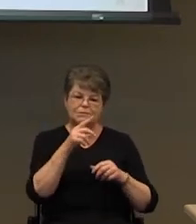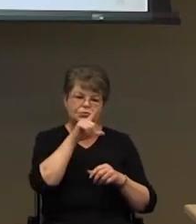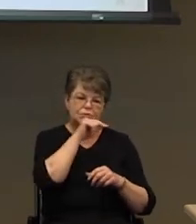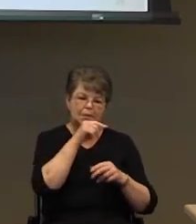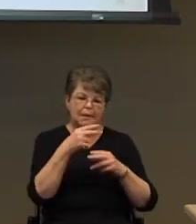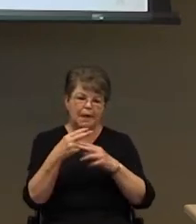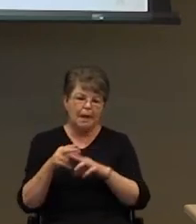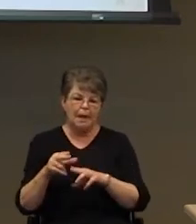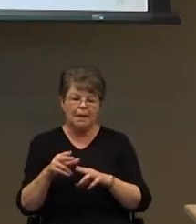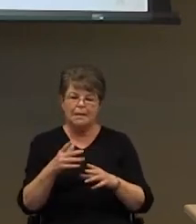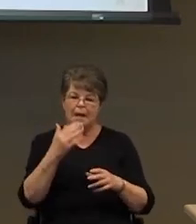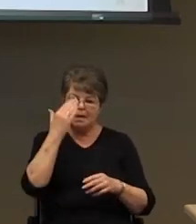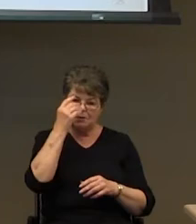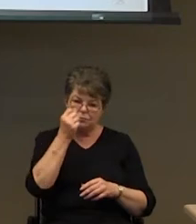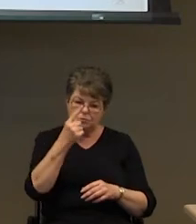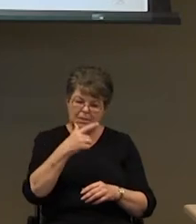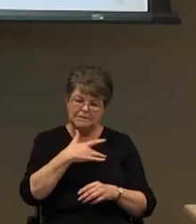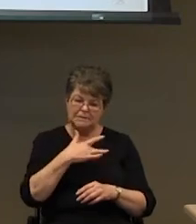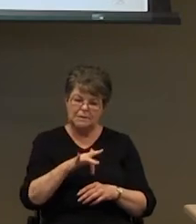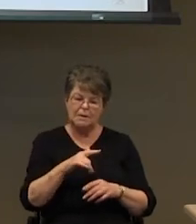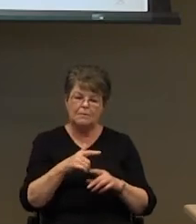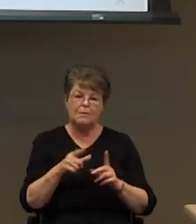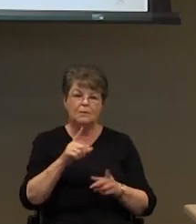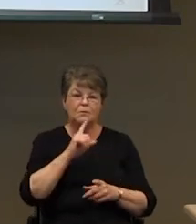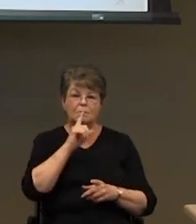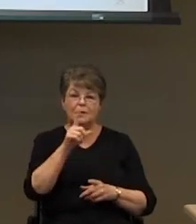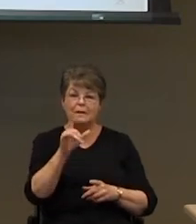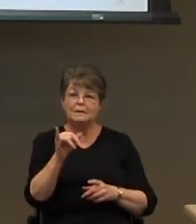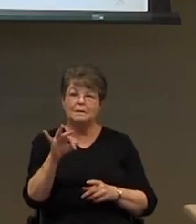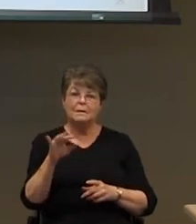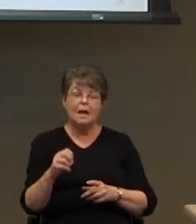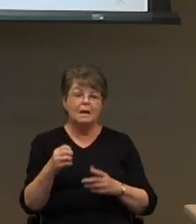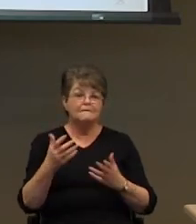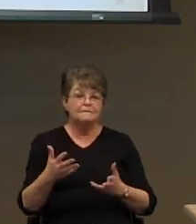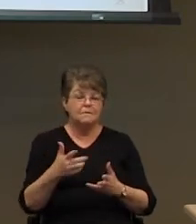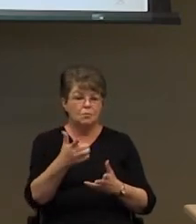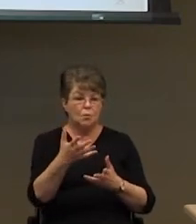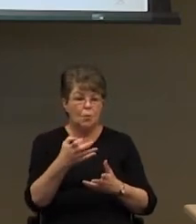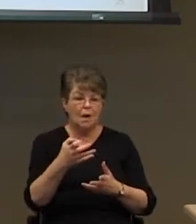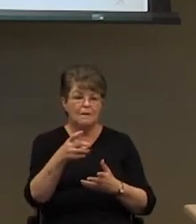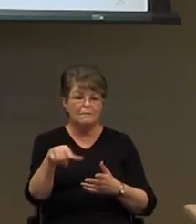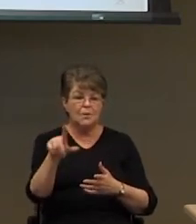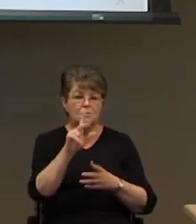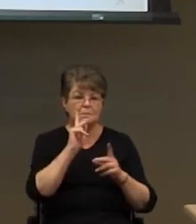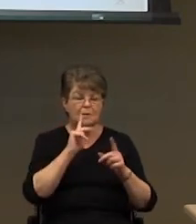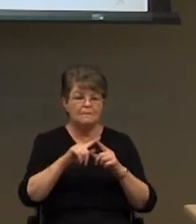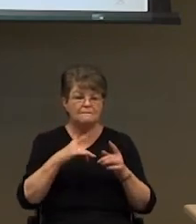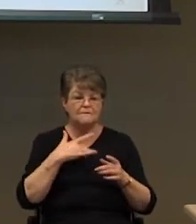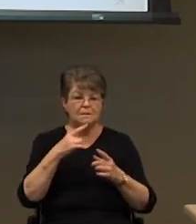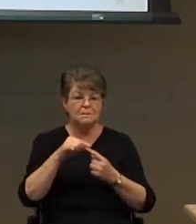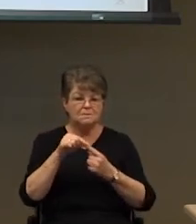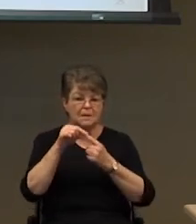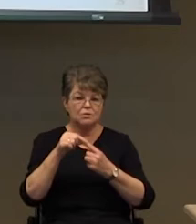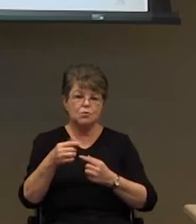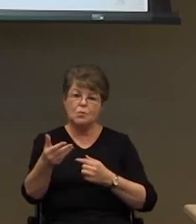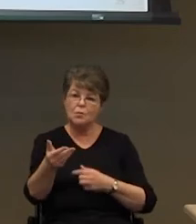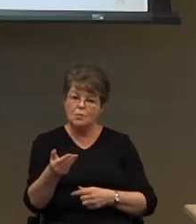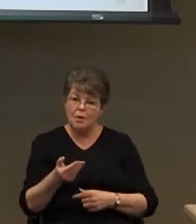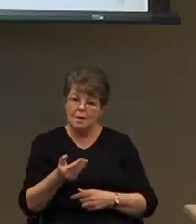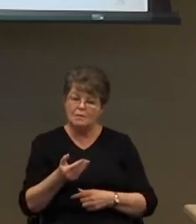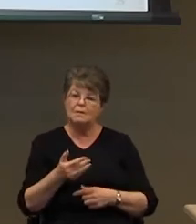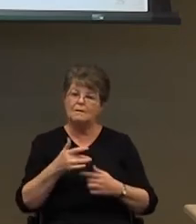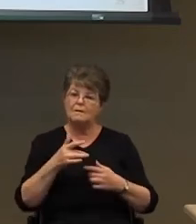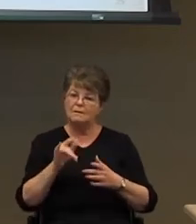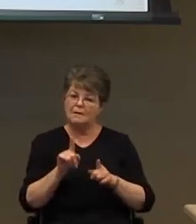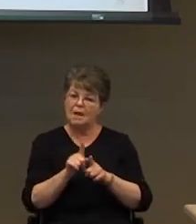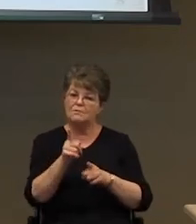and I understand the sensitivity, but the reality is, you want them to feel special, you want them to feel welcome, you want them to feel that they're a